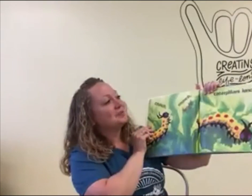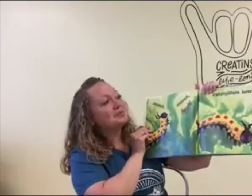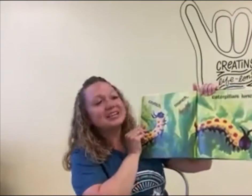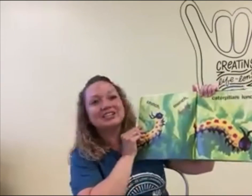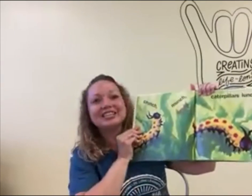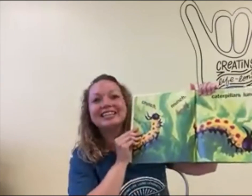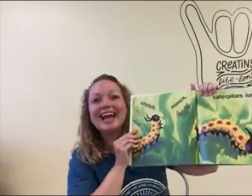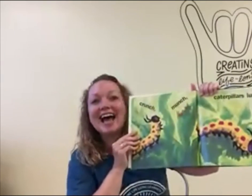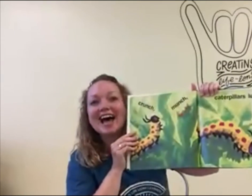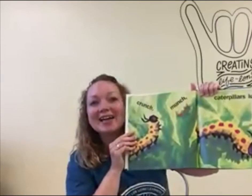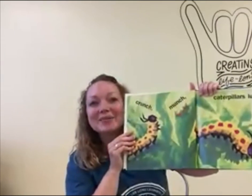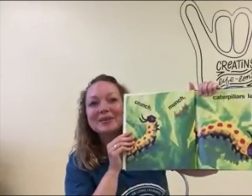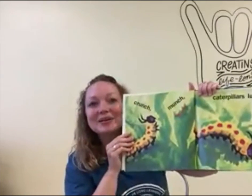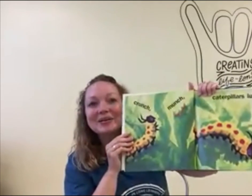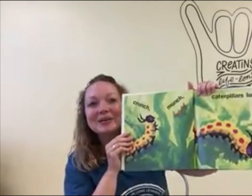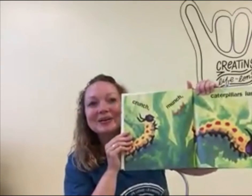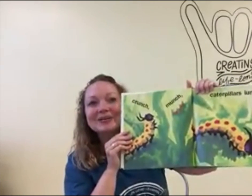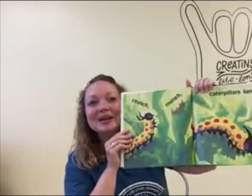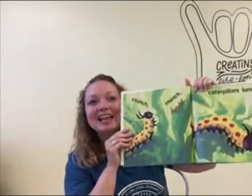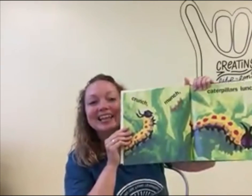munch, caterpillar lunch.